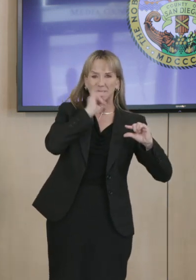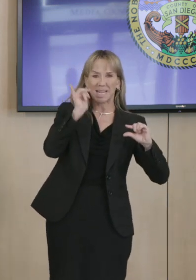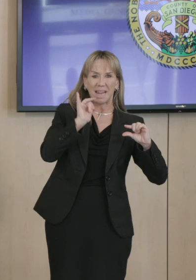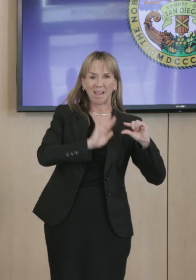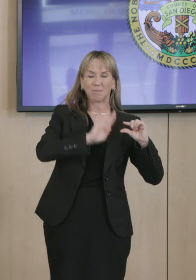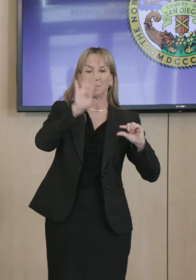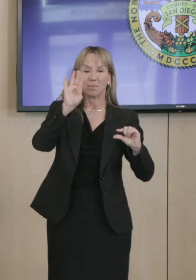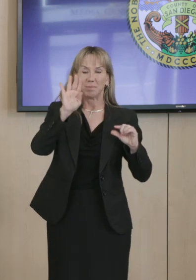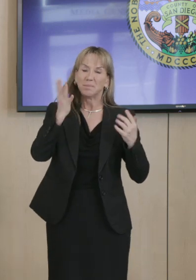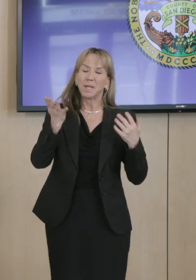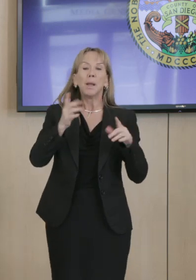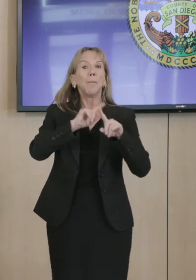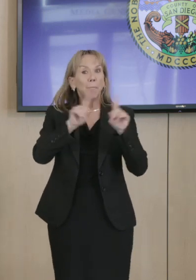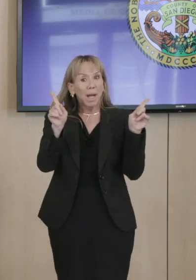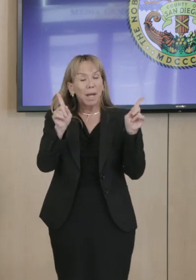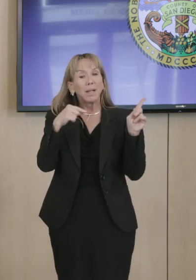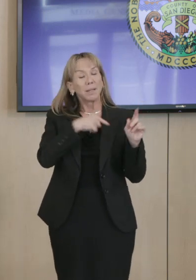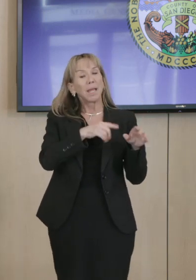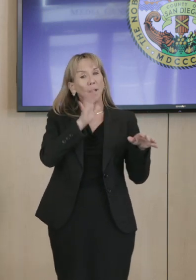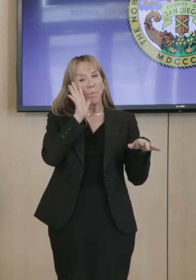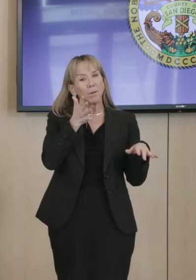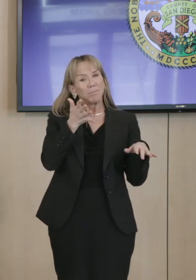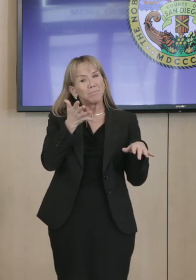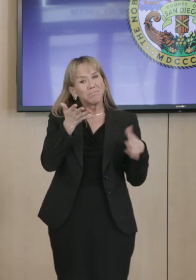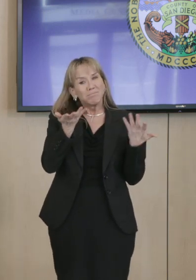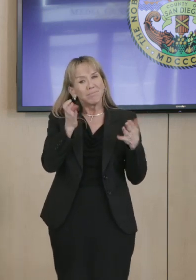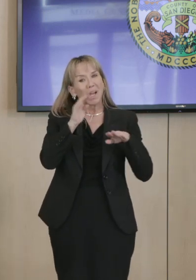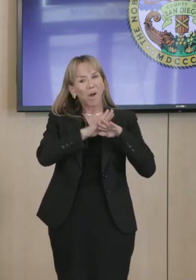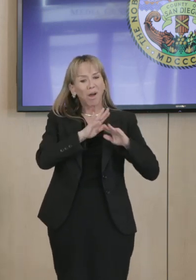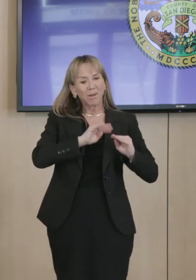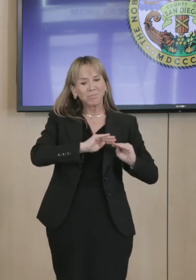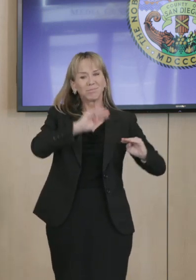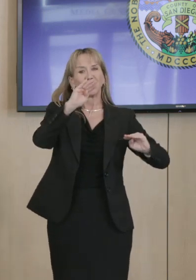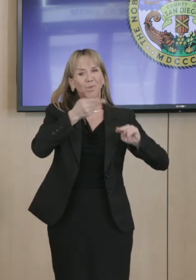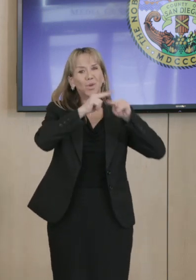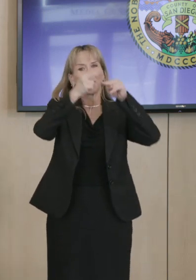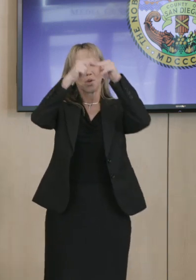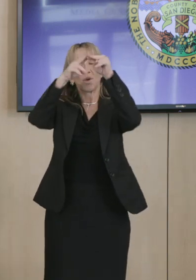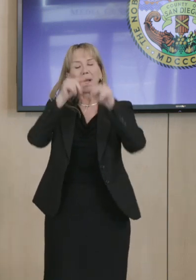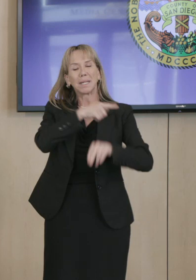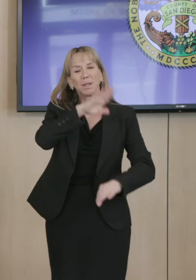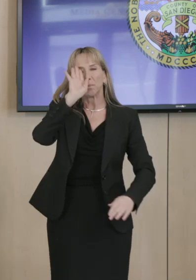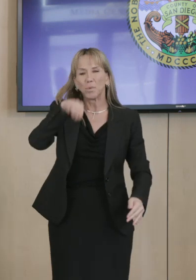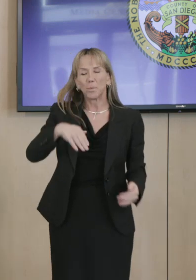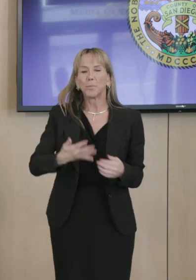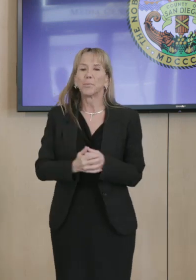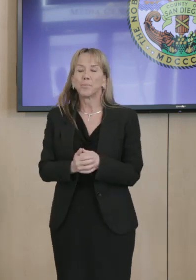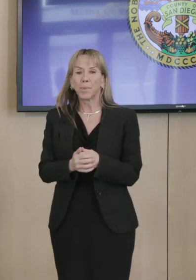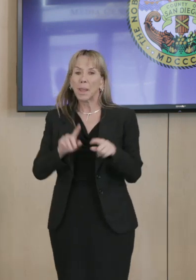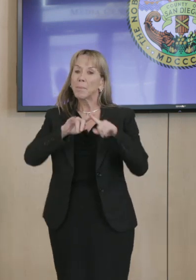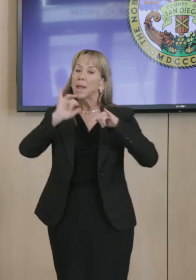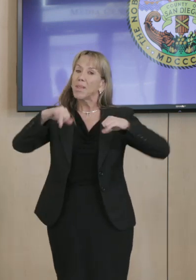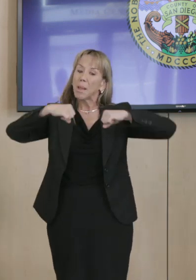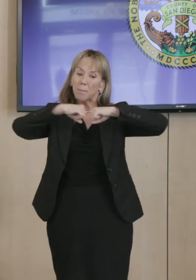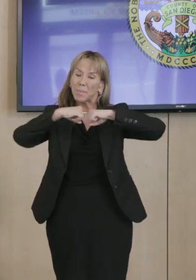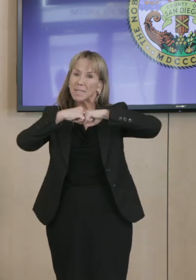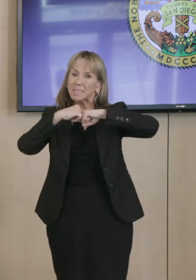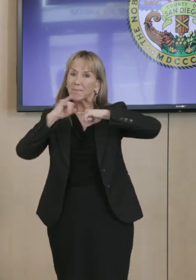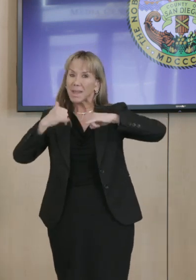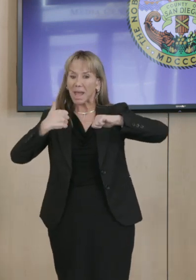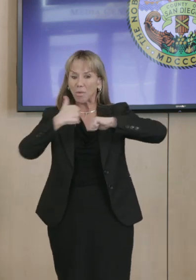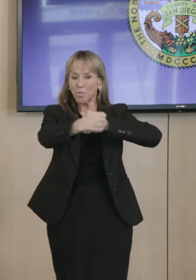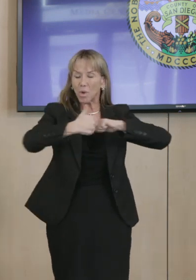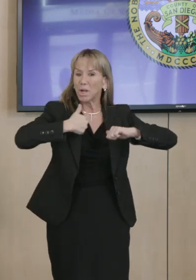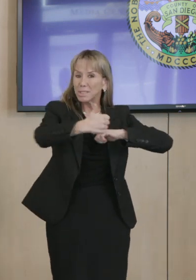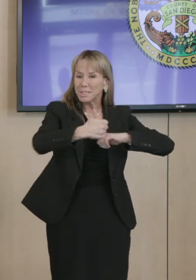but they indeed are likely to be on the curve also, and they are extremely aware of that. The specifics of the border crossing needs to be